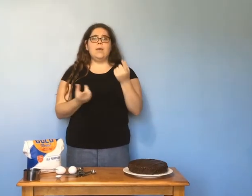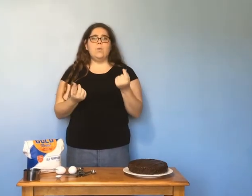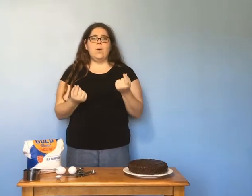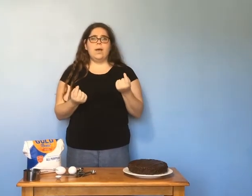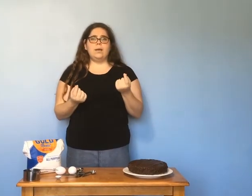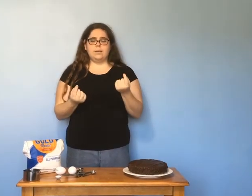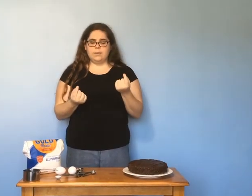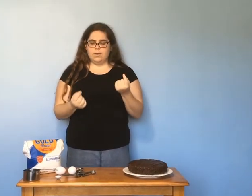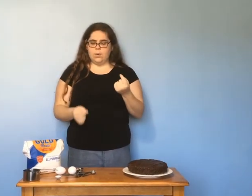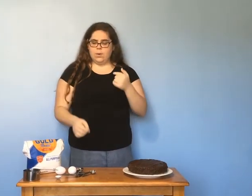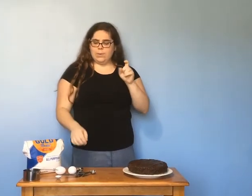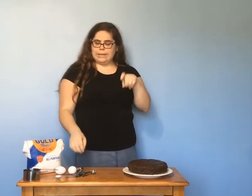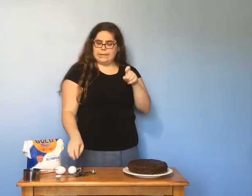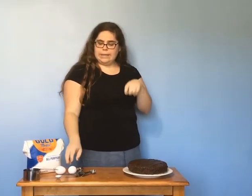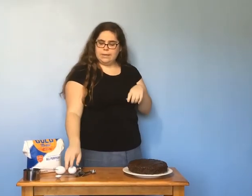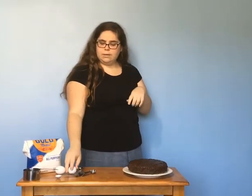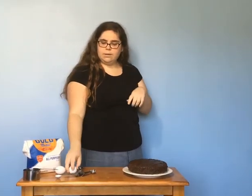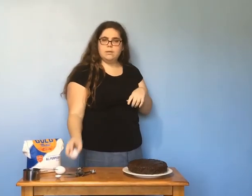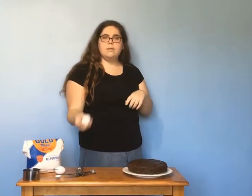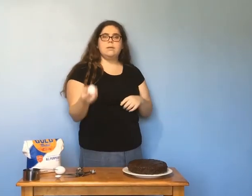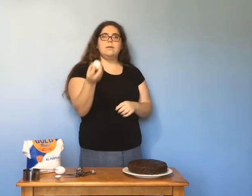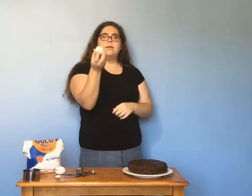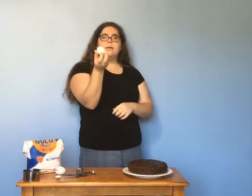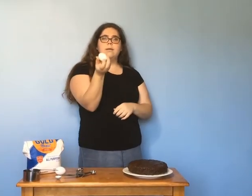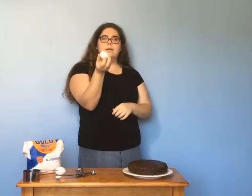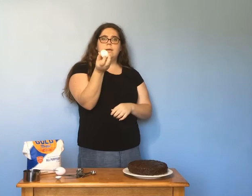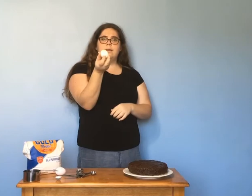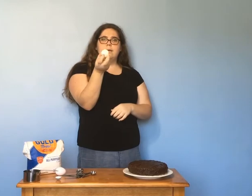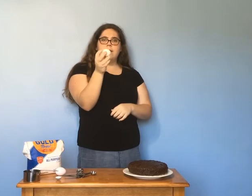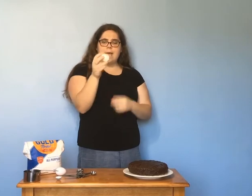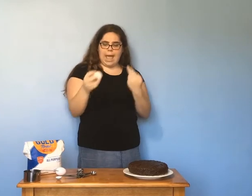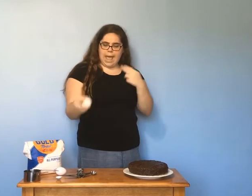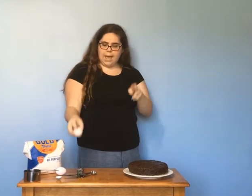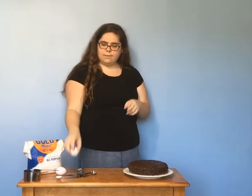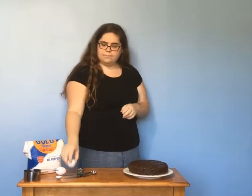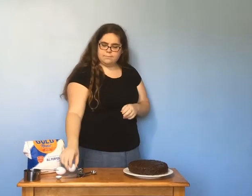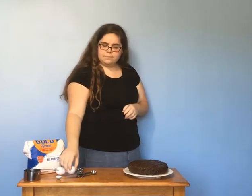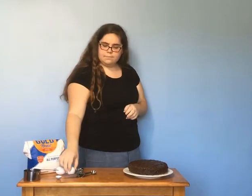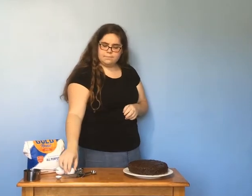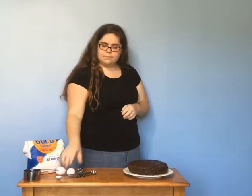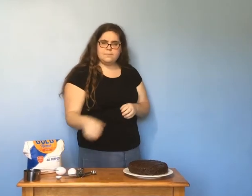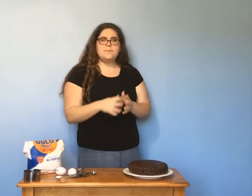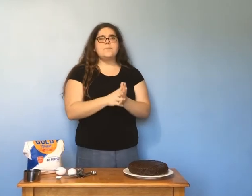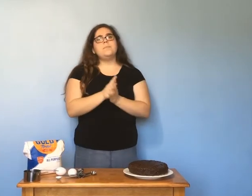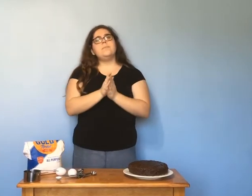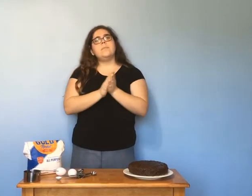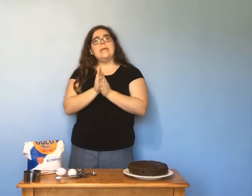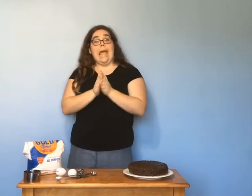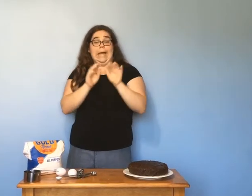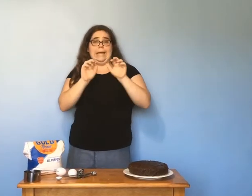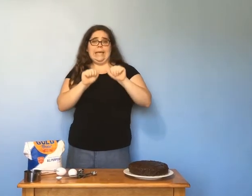And then, what else do we need? For a cake, you need eggs. You need these eggs to make a cake.